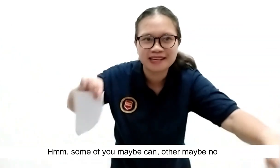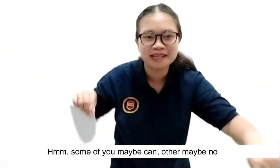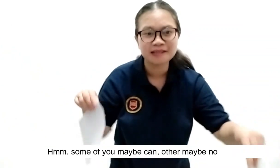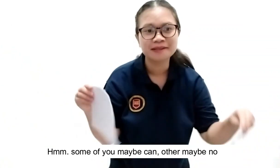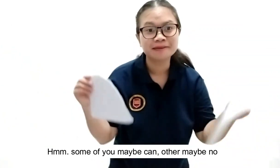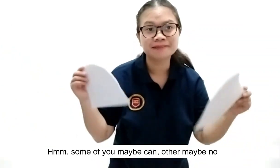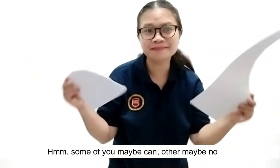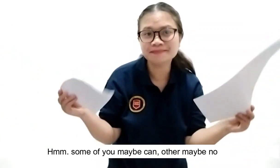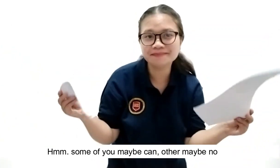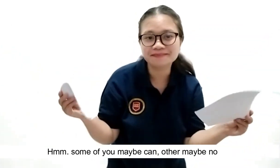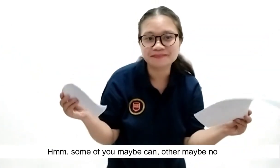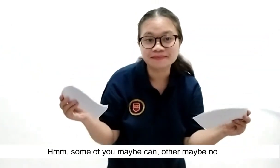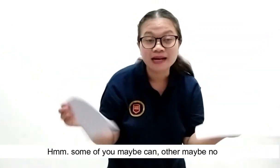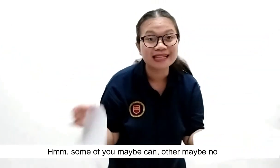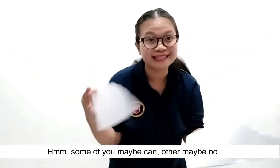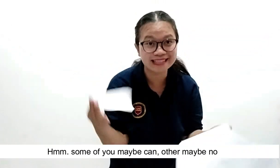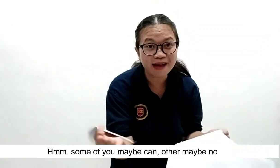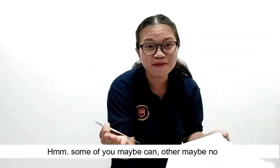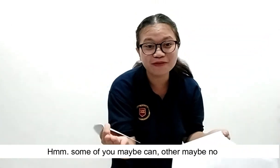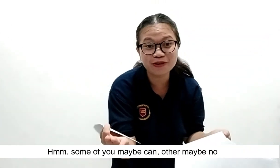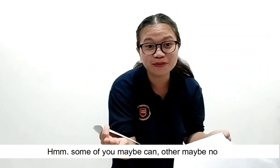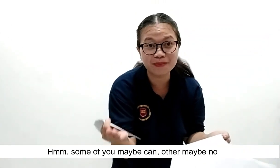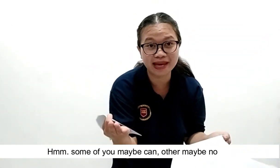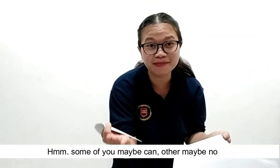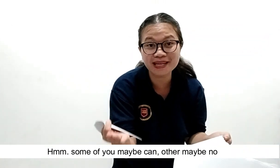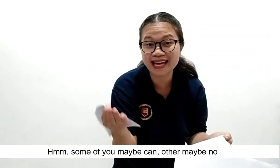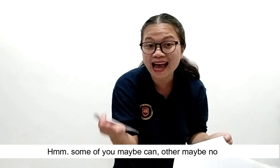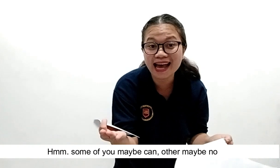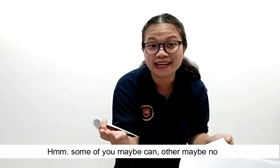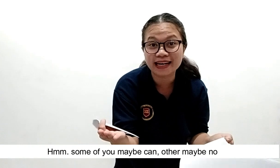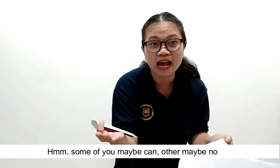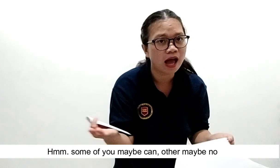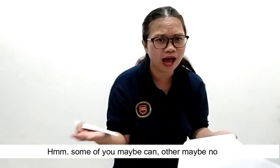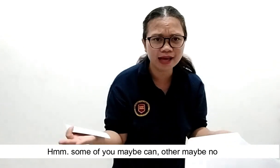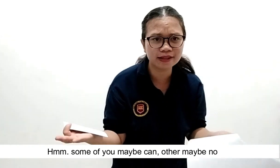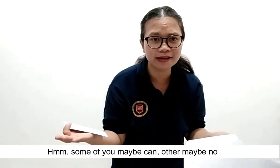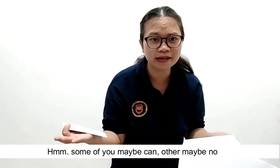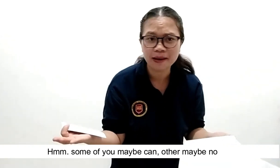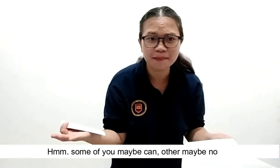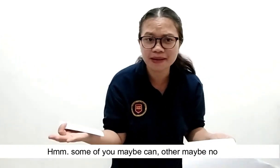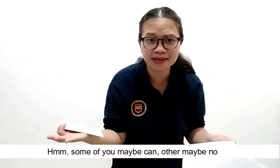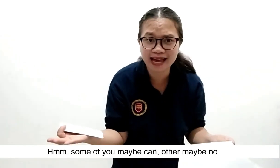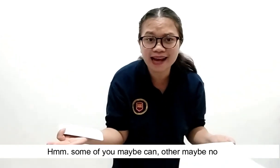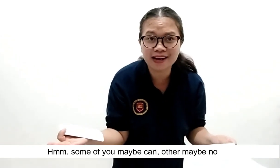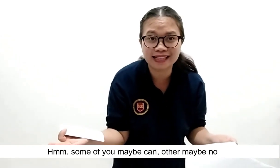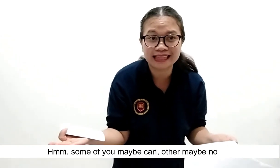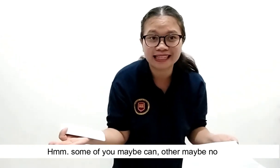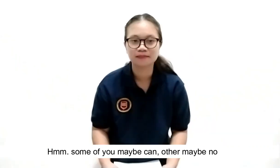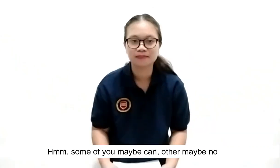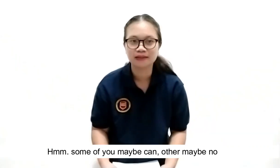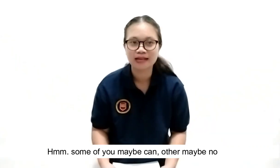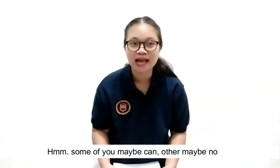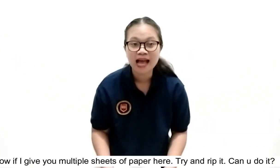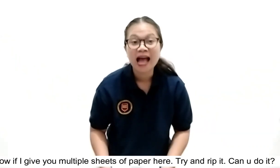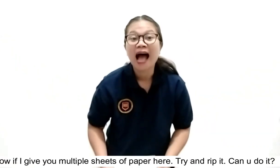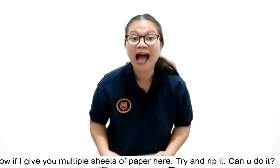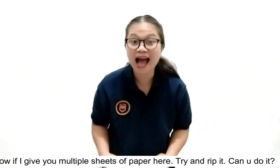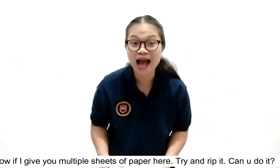hmm some of you maybe can other maybe cannot how